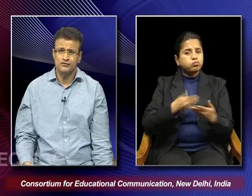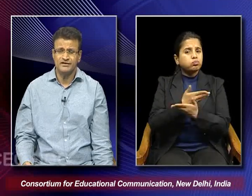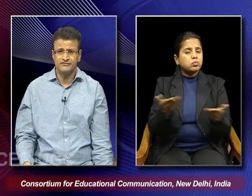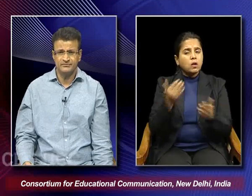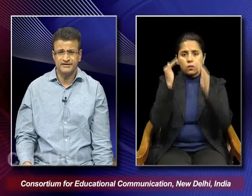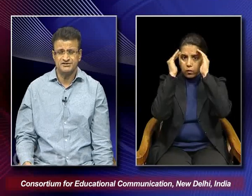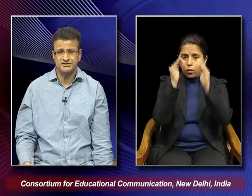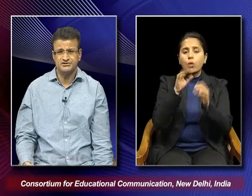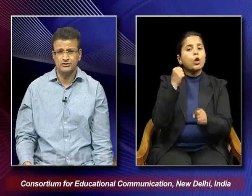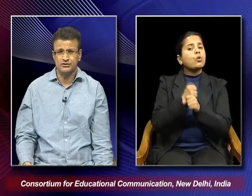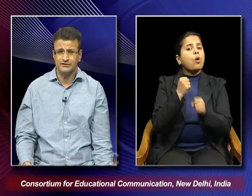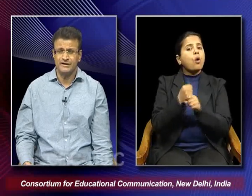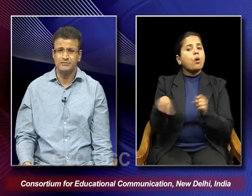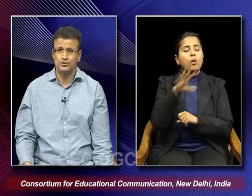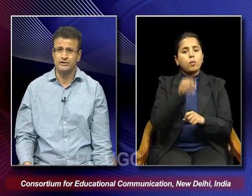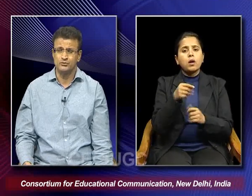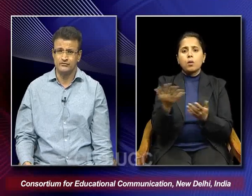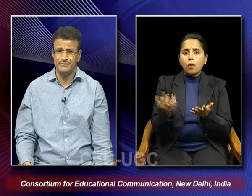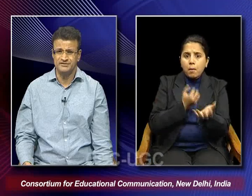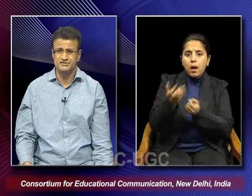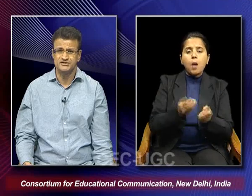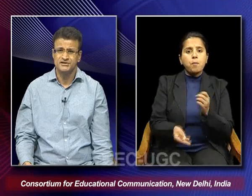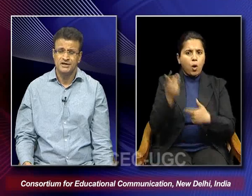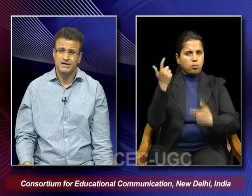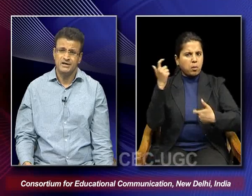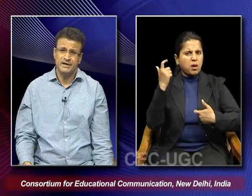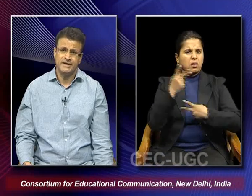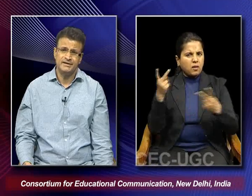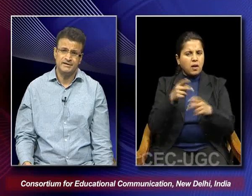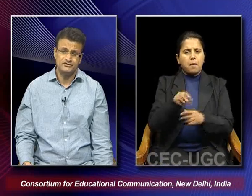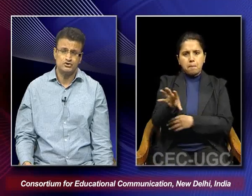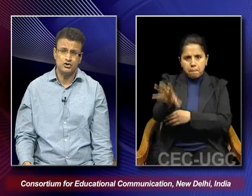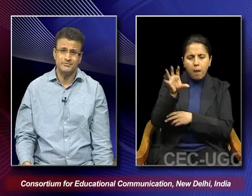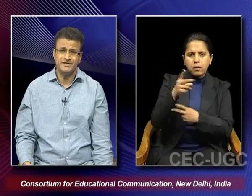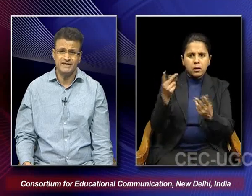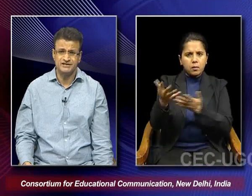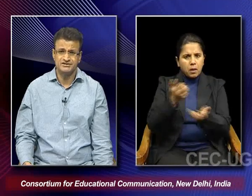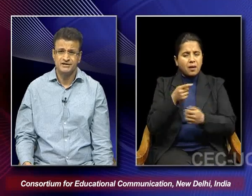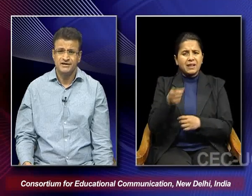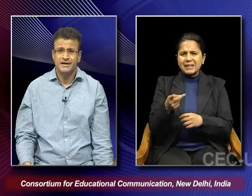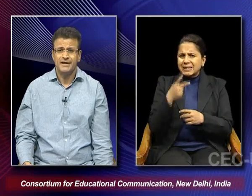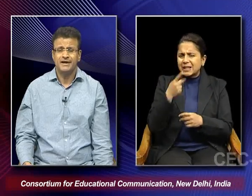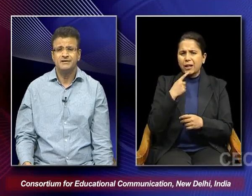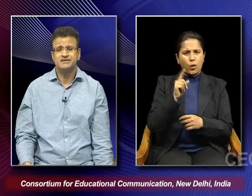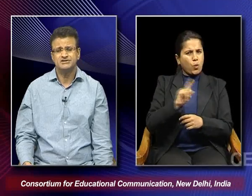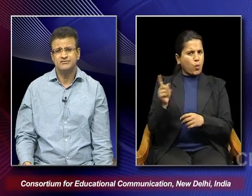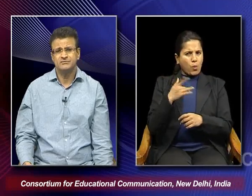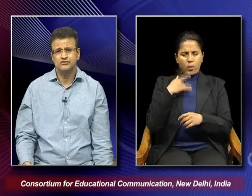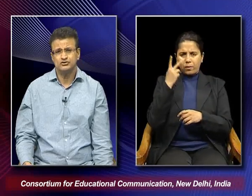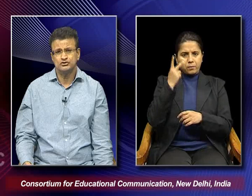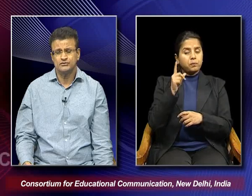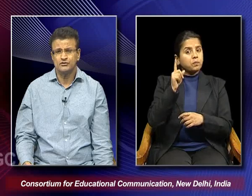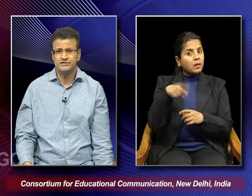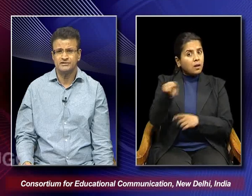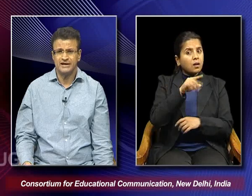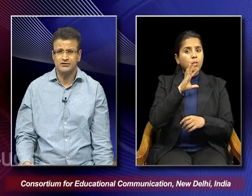of the government is on acquiring more and more weapons, and which should not be the case. And this film was